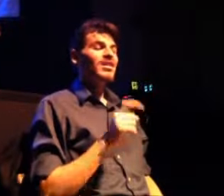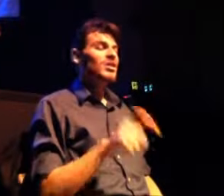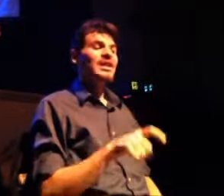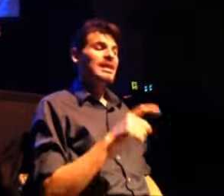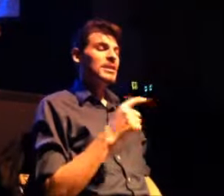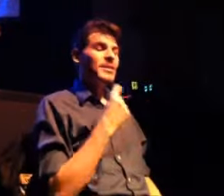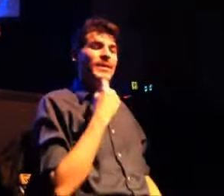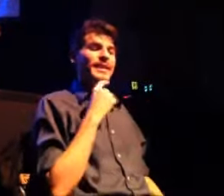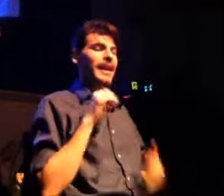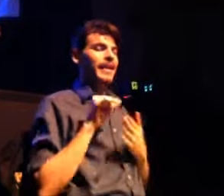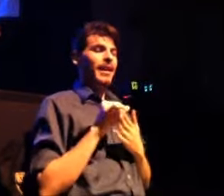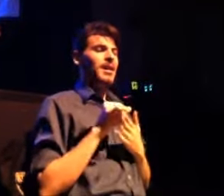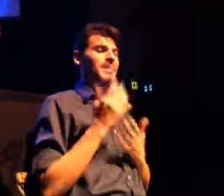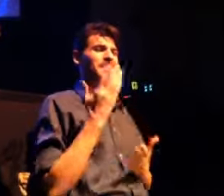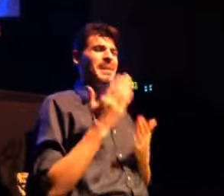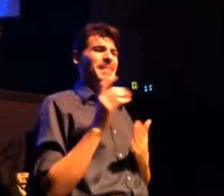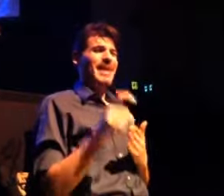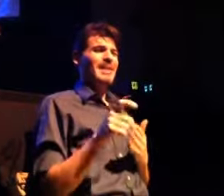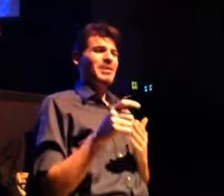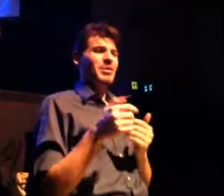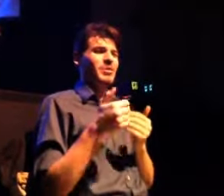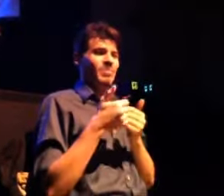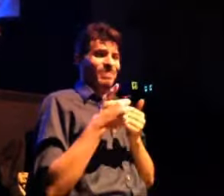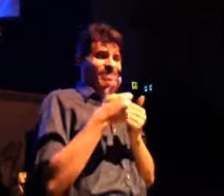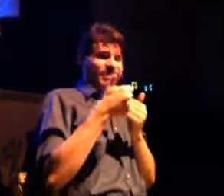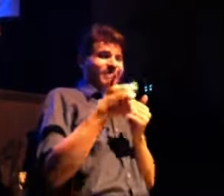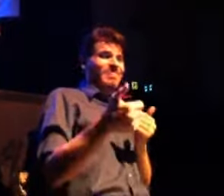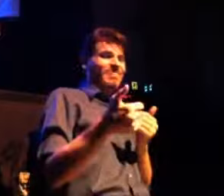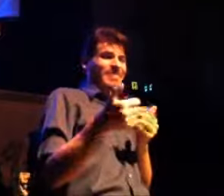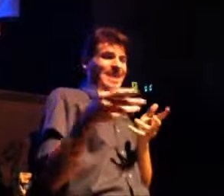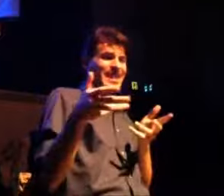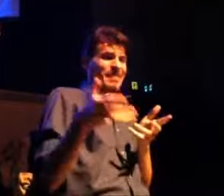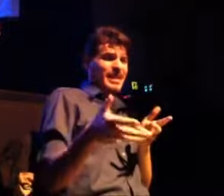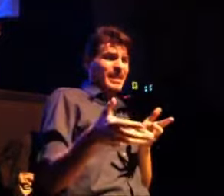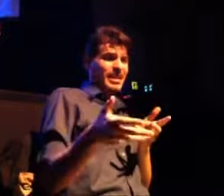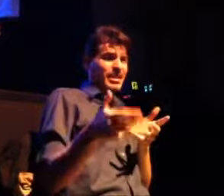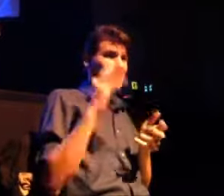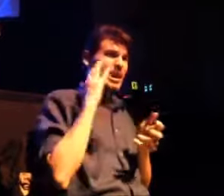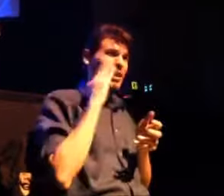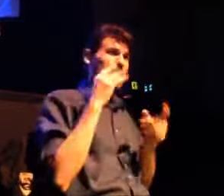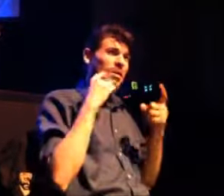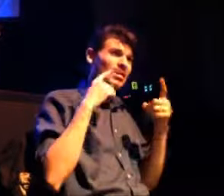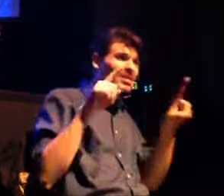Maybe I haven't given him enough space. Is he ever going to make it on his own?